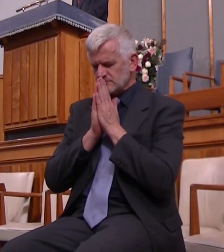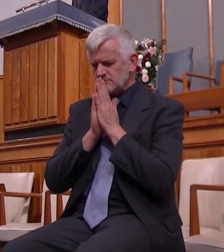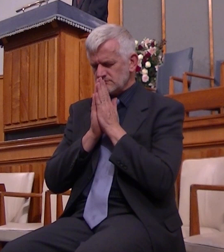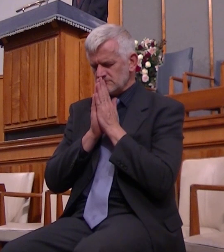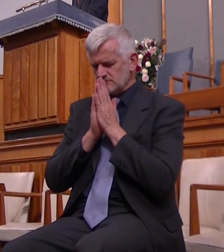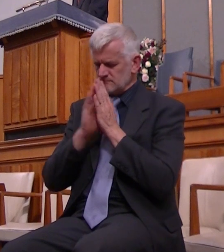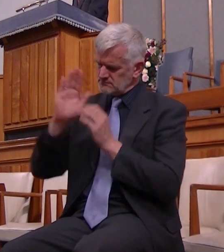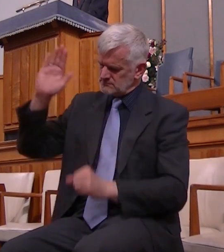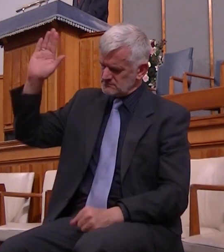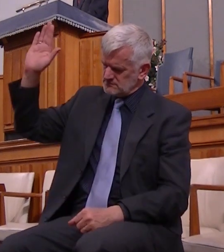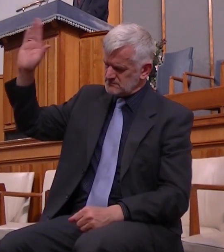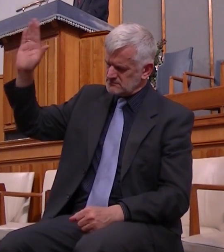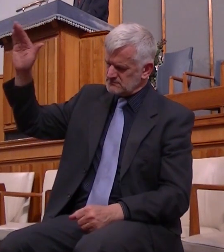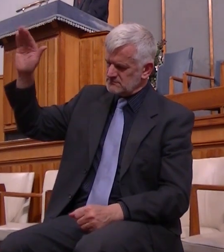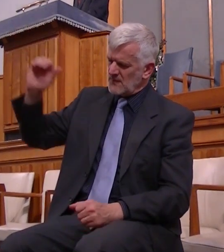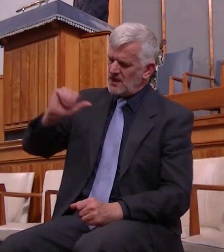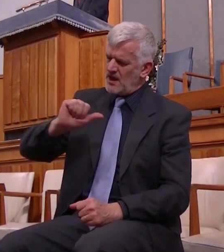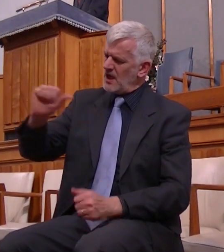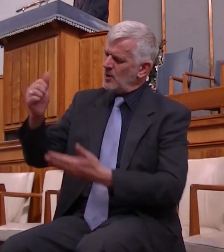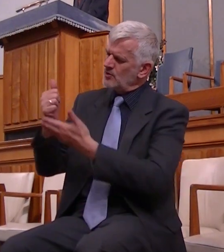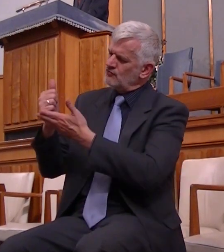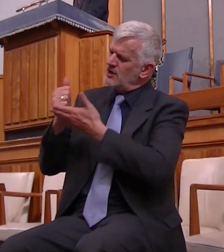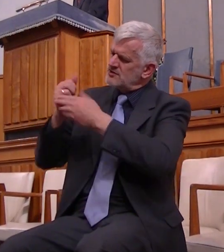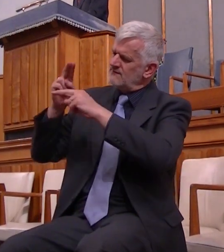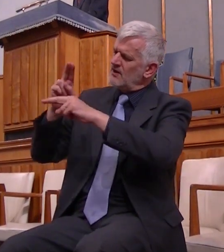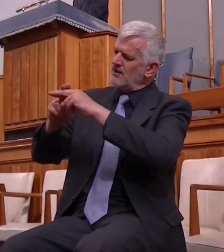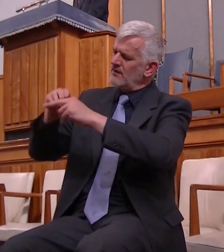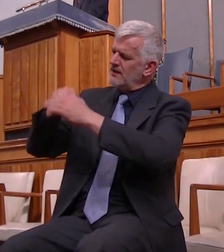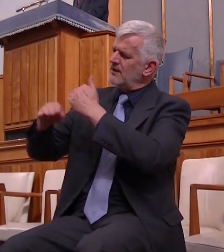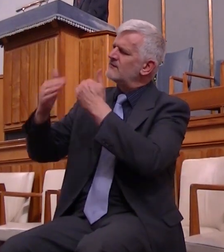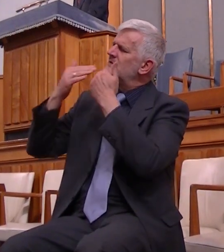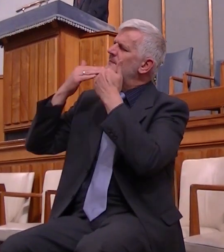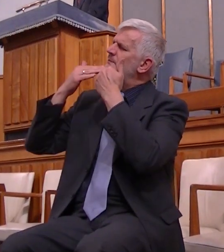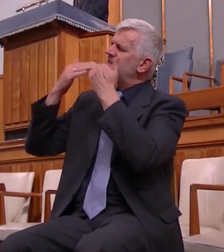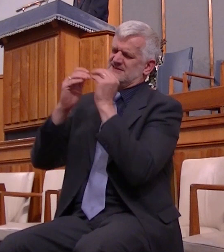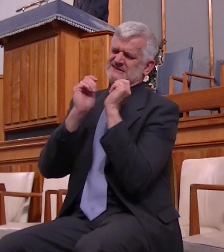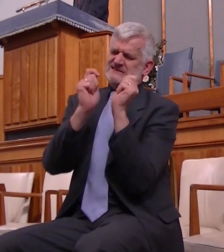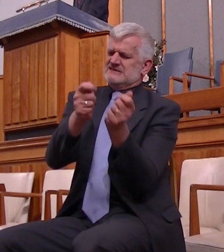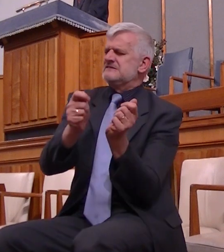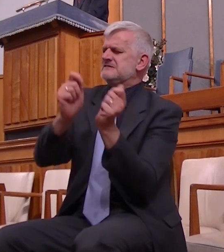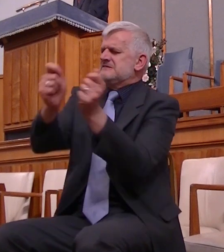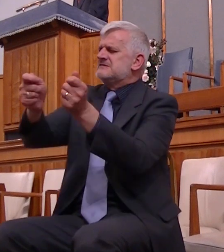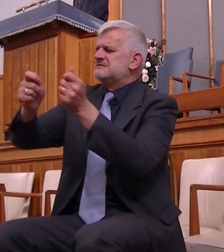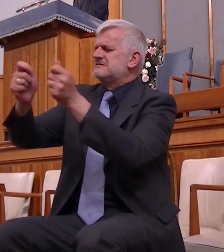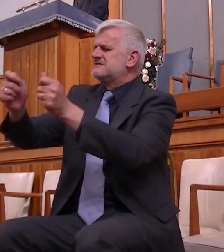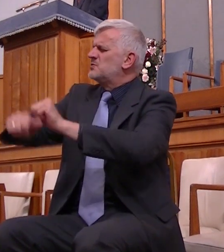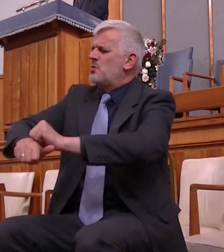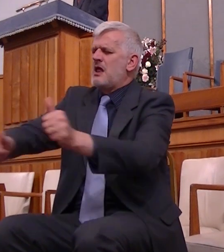together. Oh God, gracious Heavenly Father, deal with us. Leave us not in our